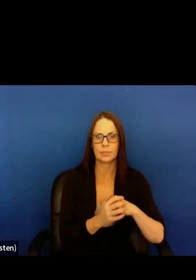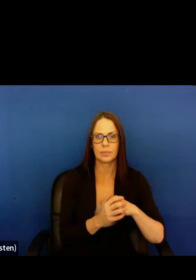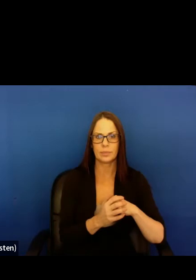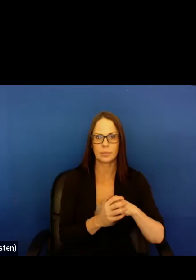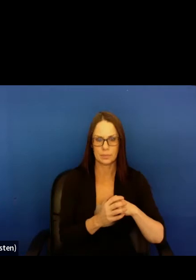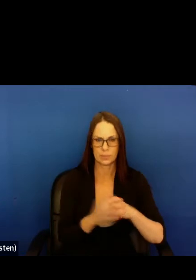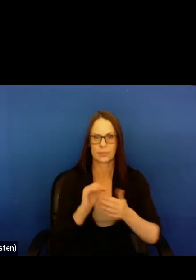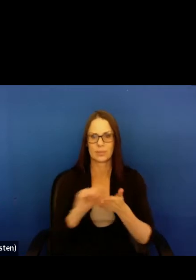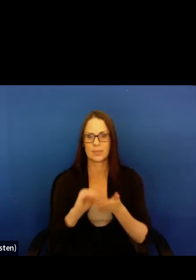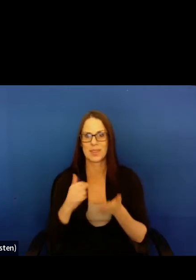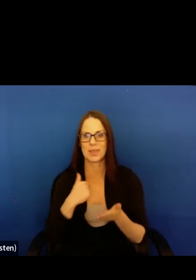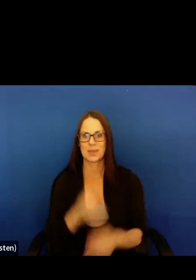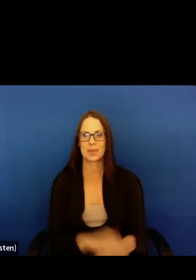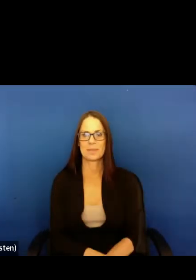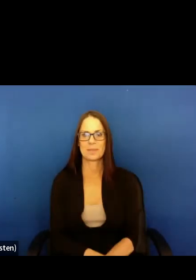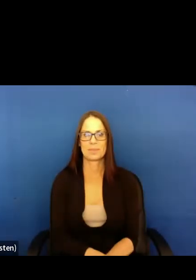Excuse me.